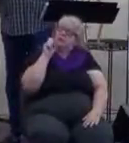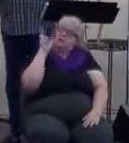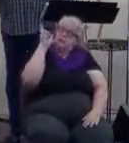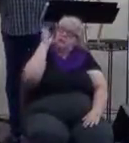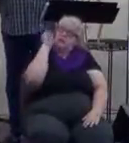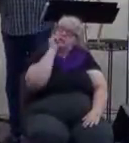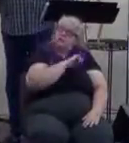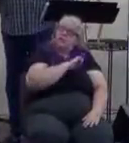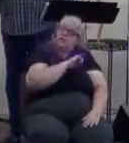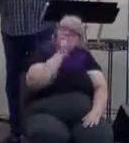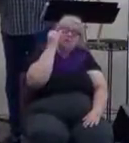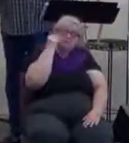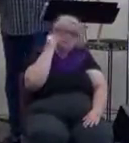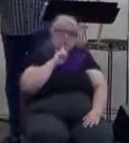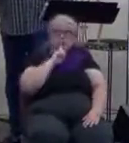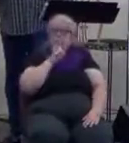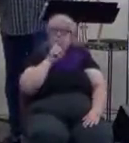to change.